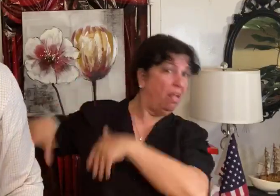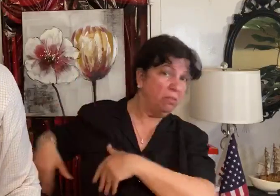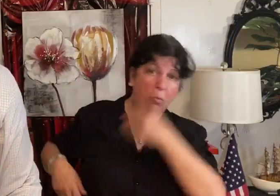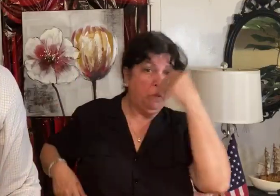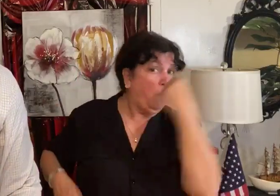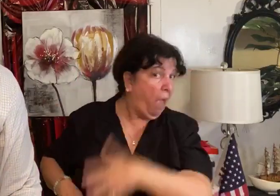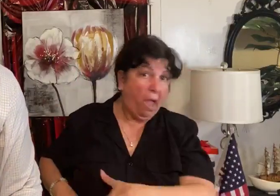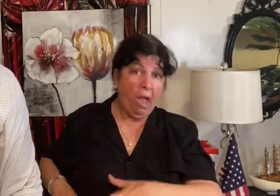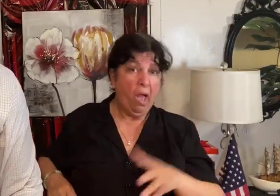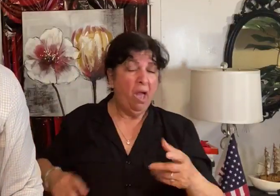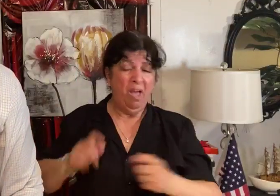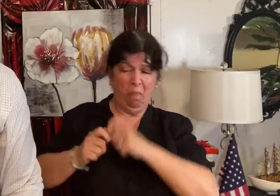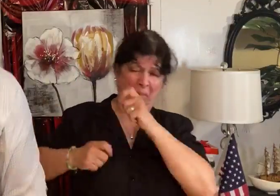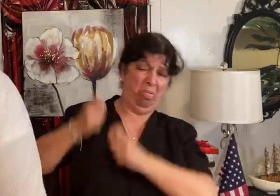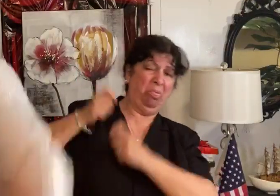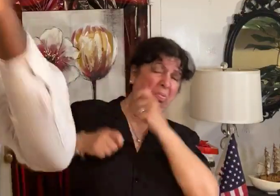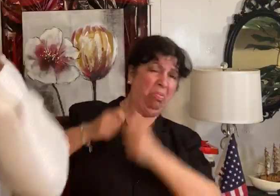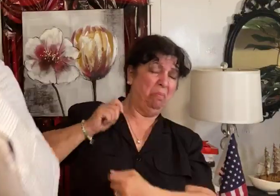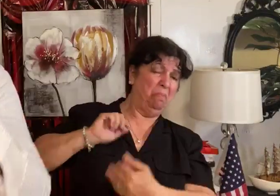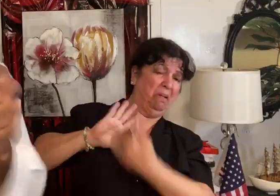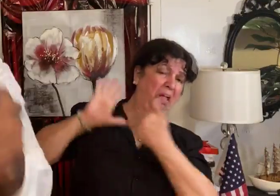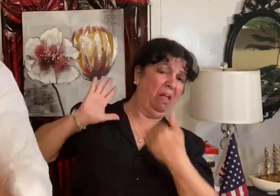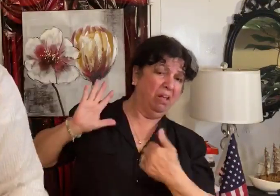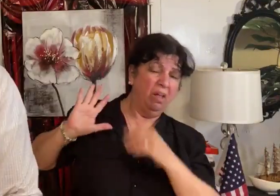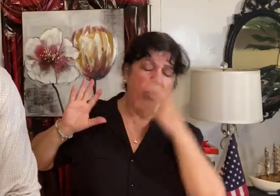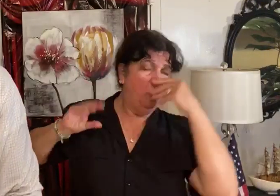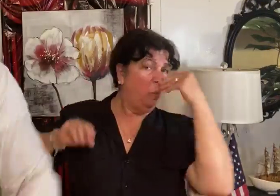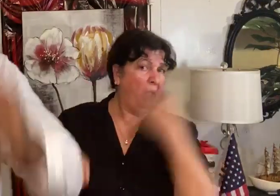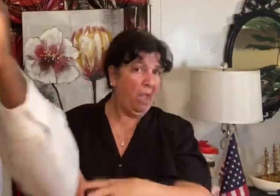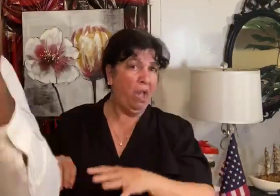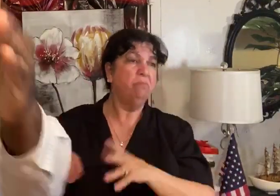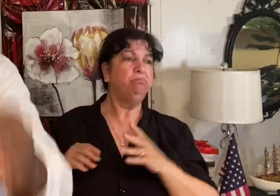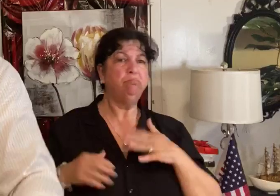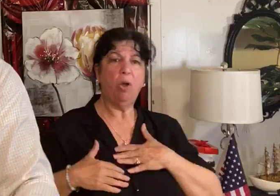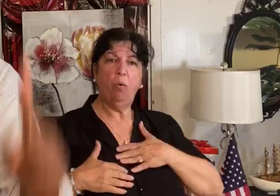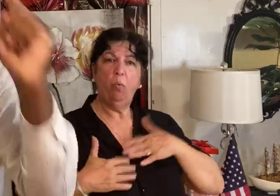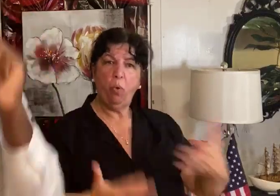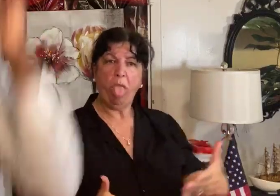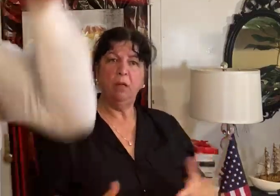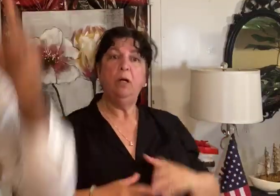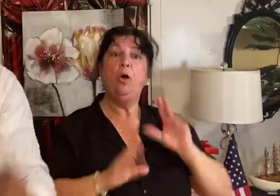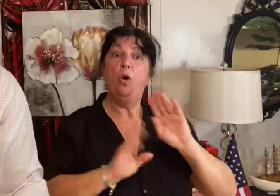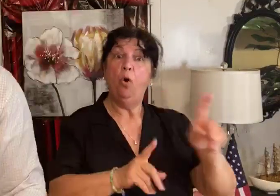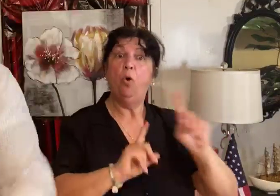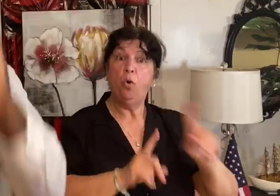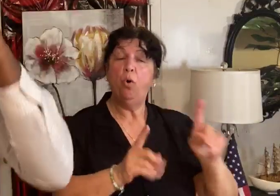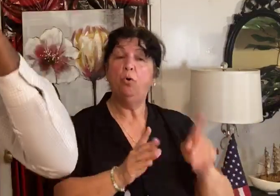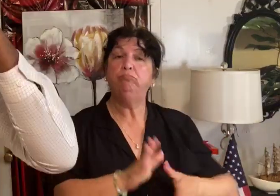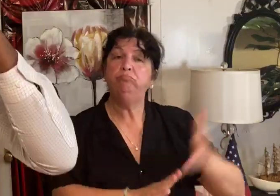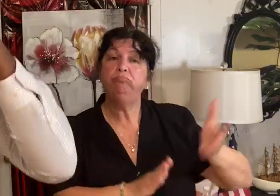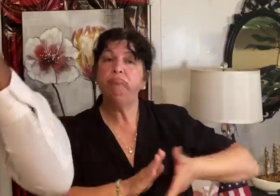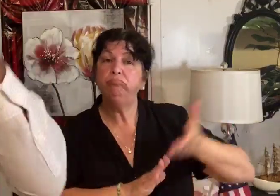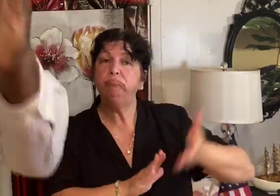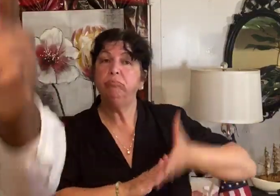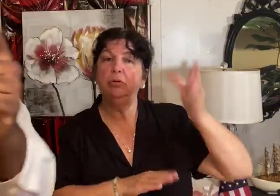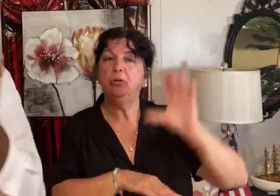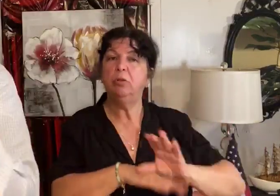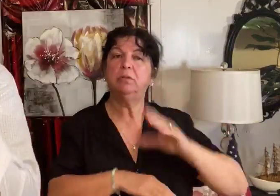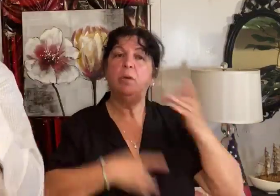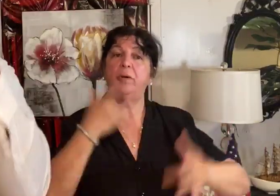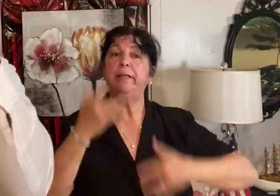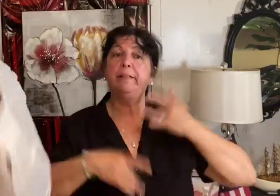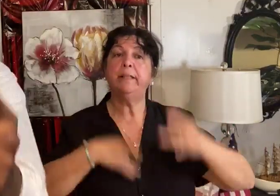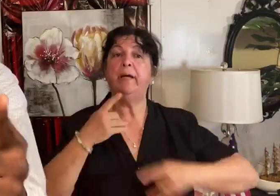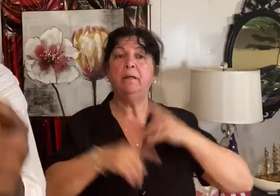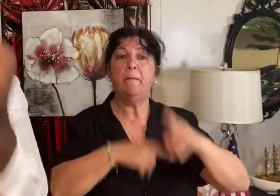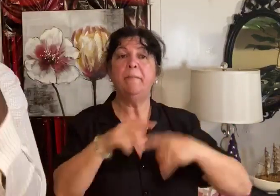what persecution they were going to face. They were willing to go to God's house to worship him because they were excited